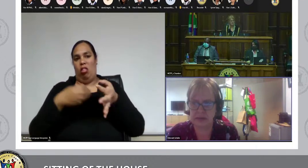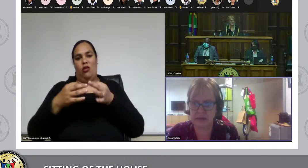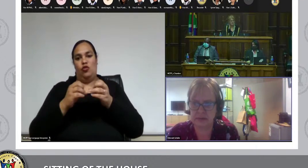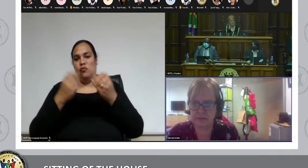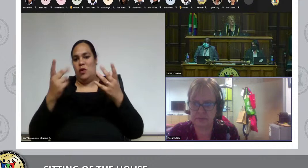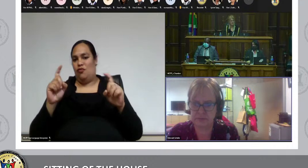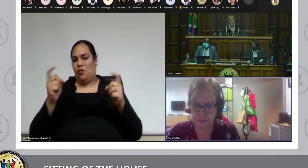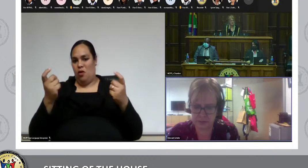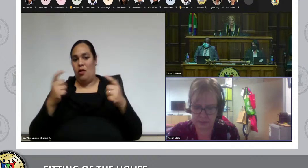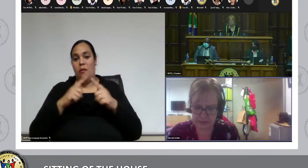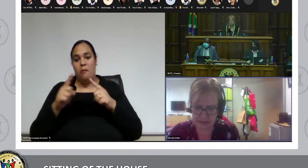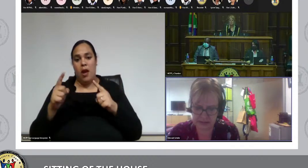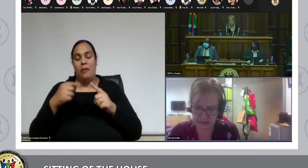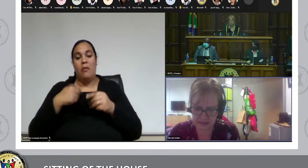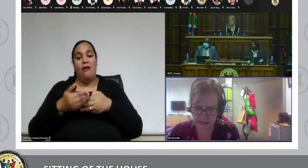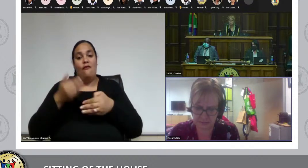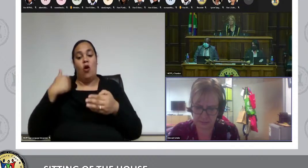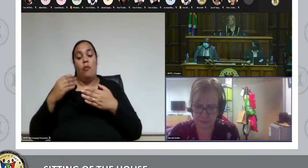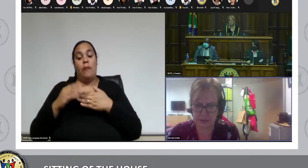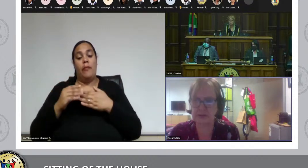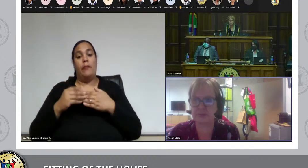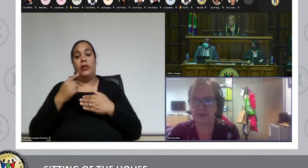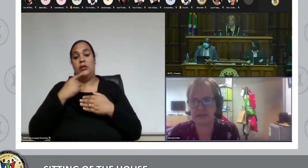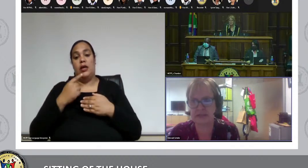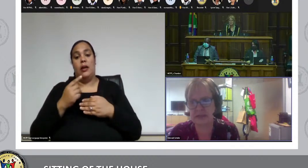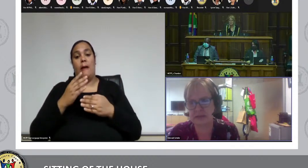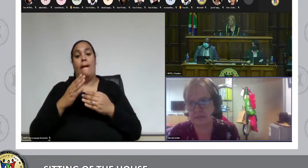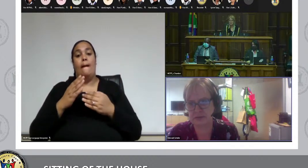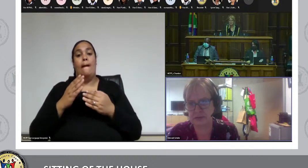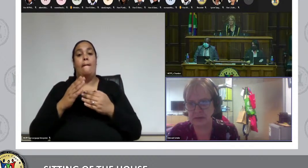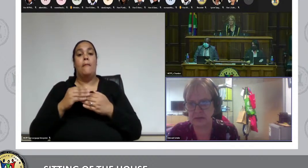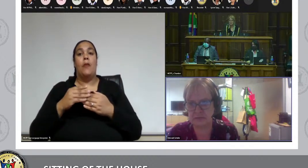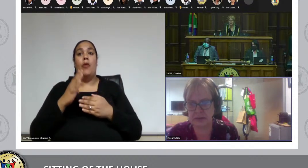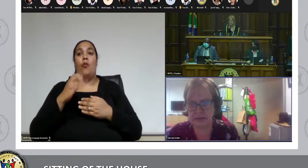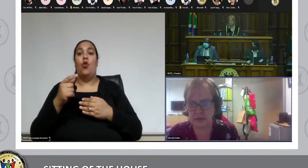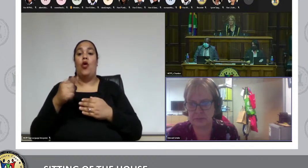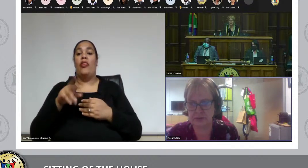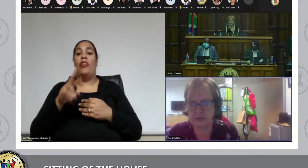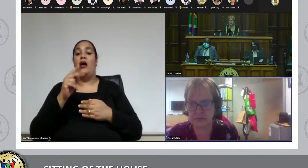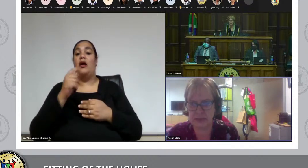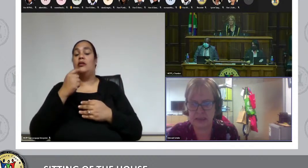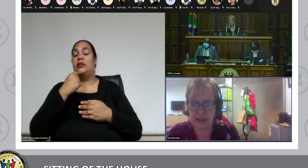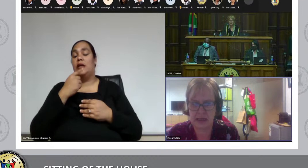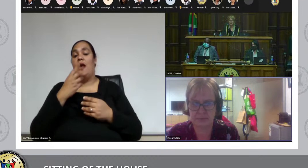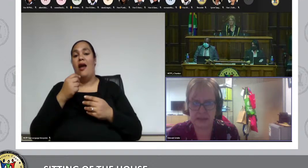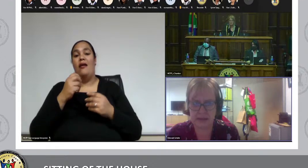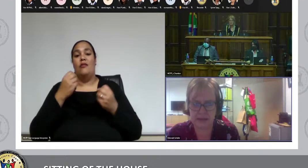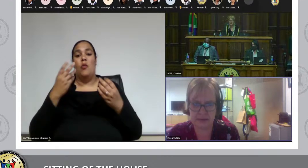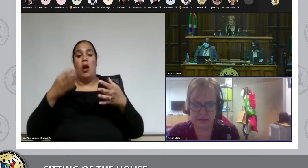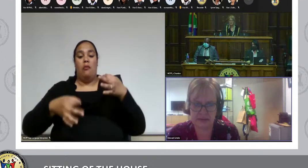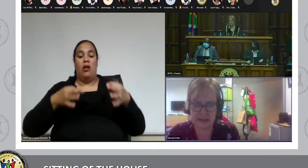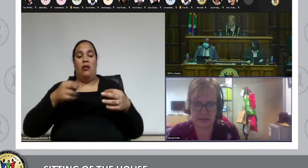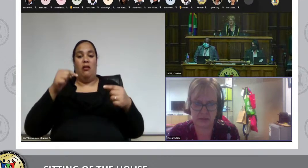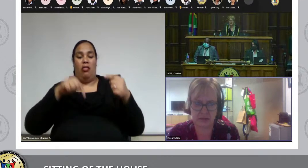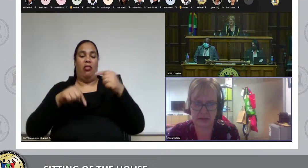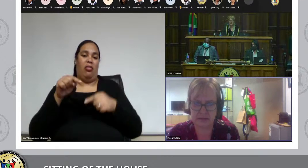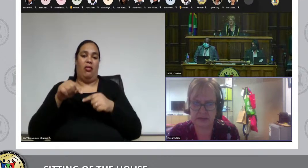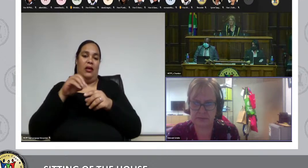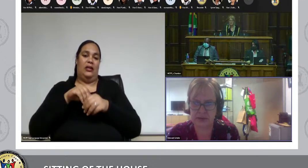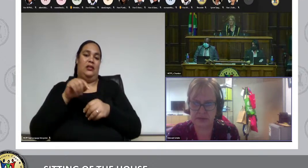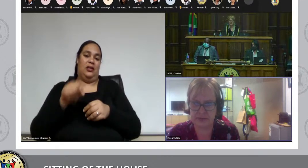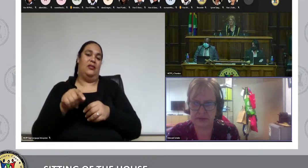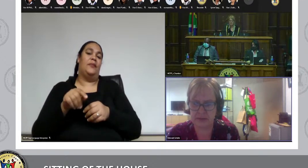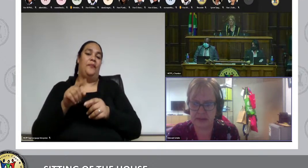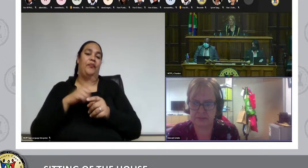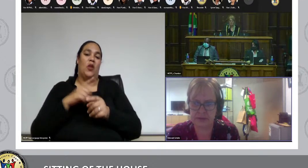as my former member said, Member Botha previously said, there was certainly a lot of political opportunism at play in this, as there are in